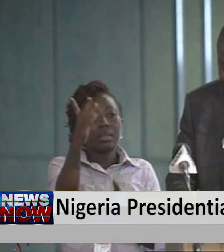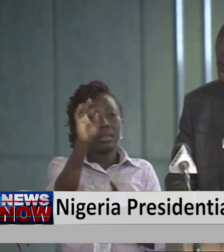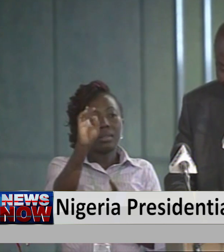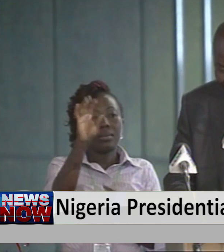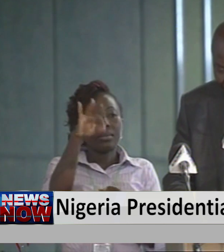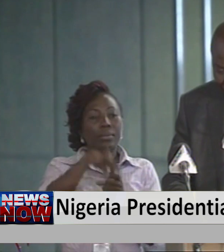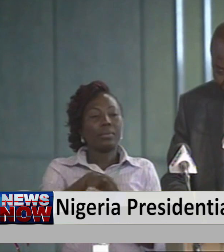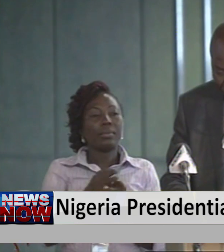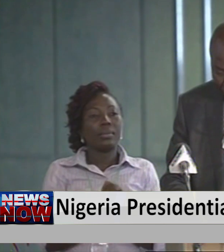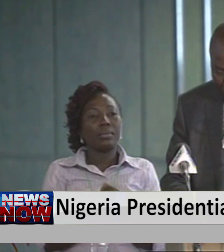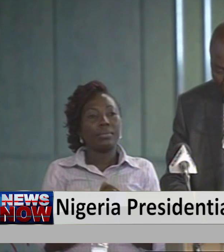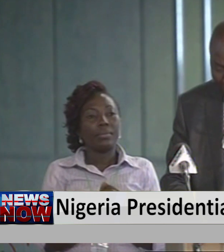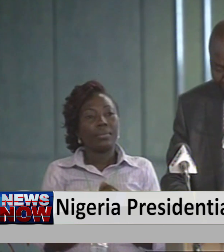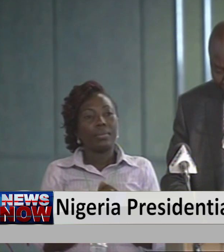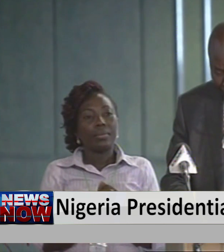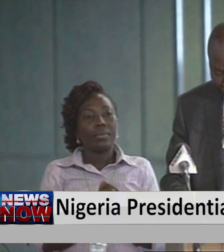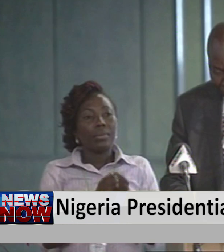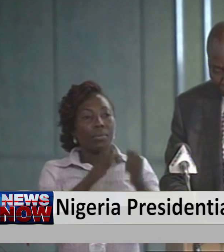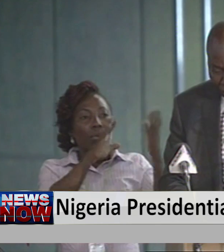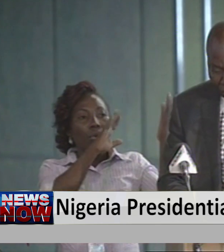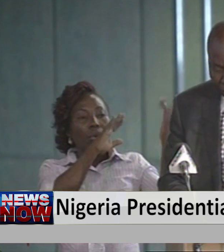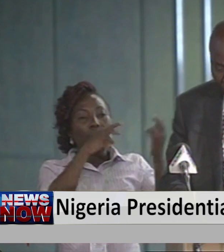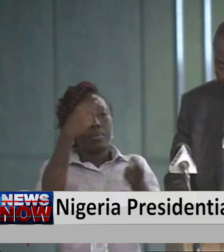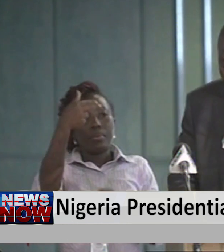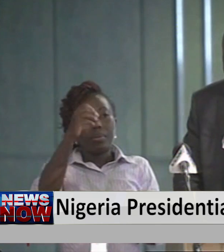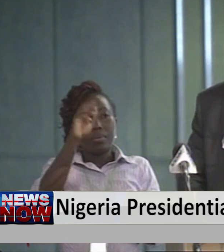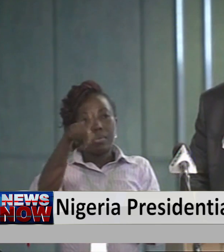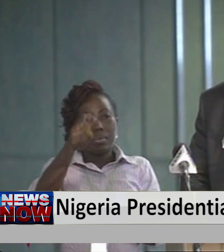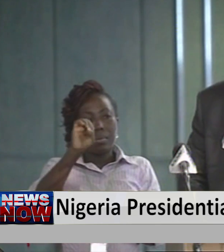237 votes. Hope